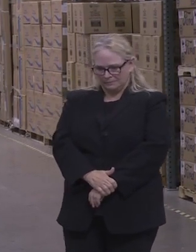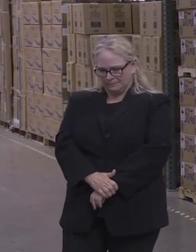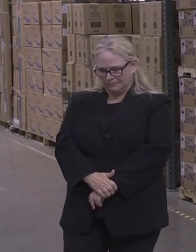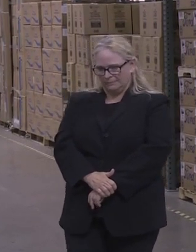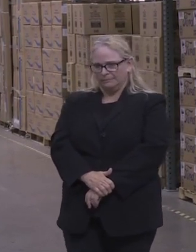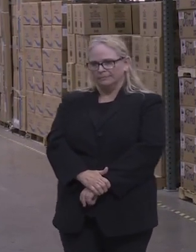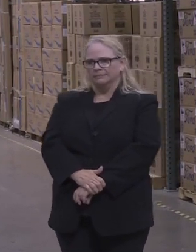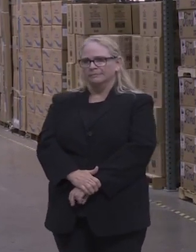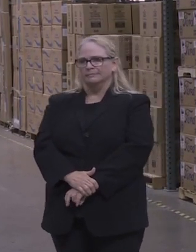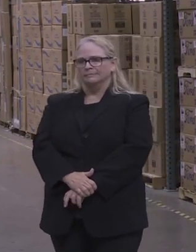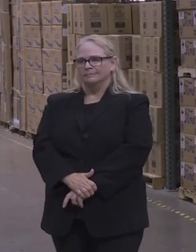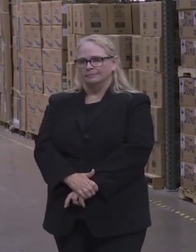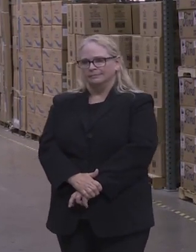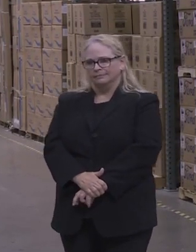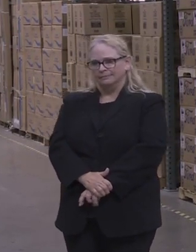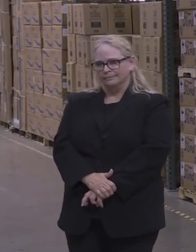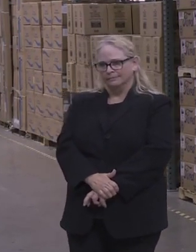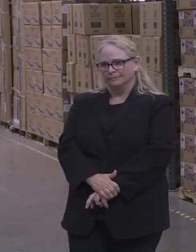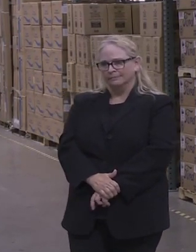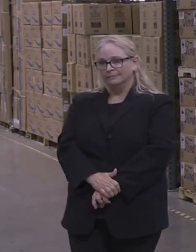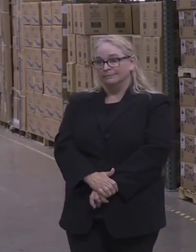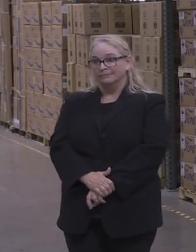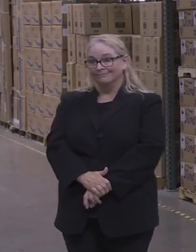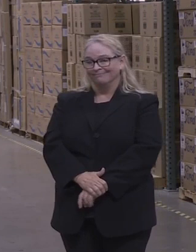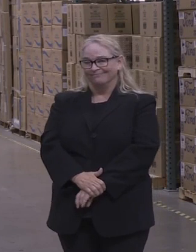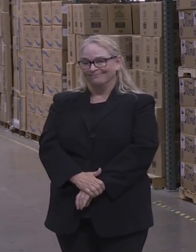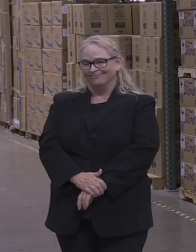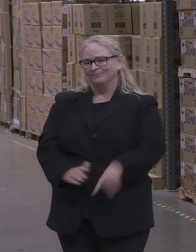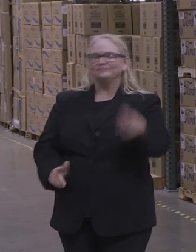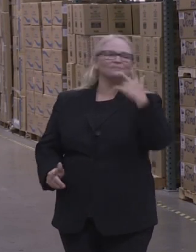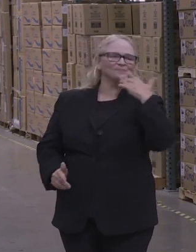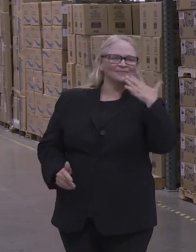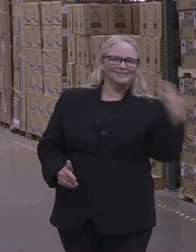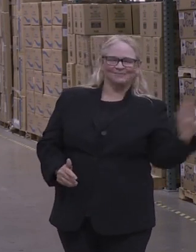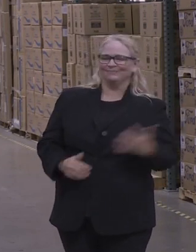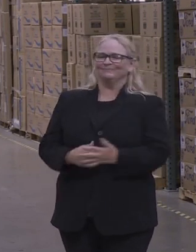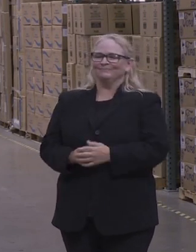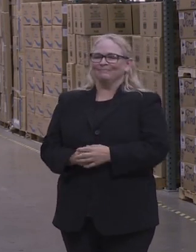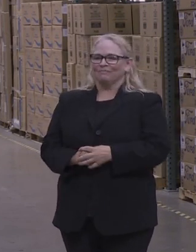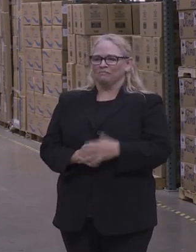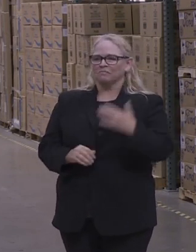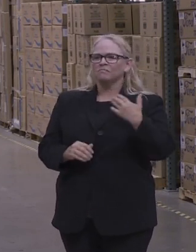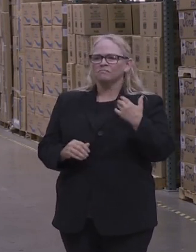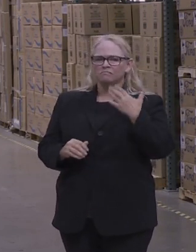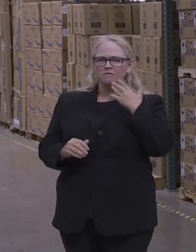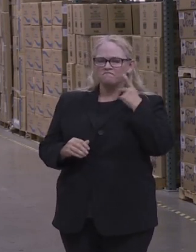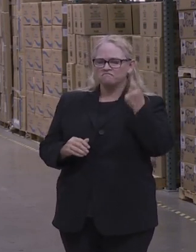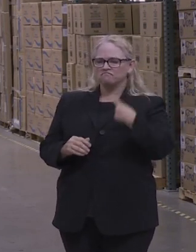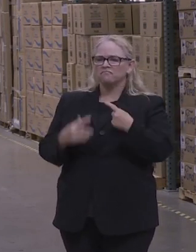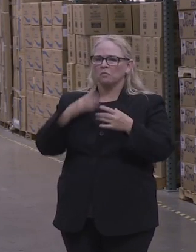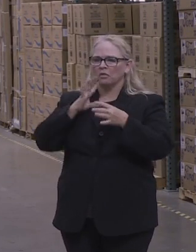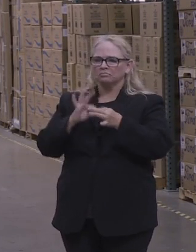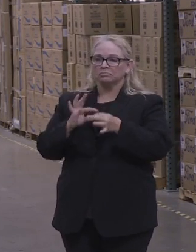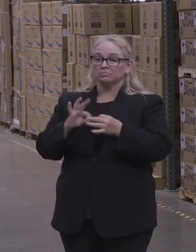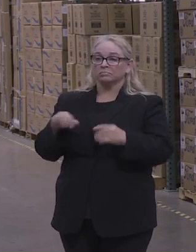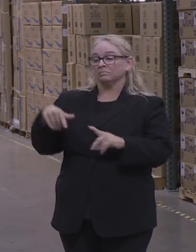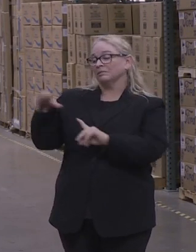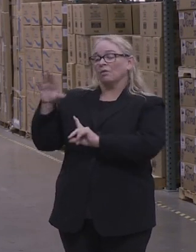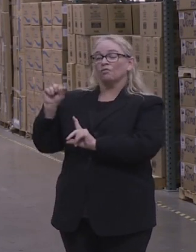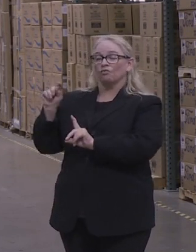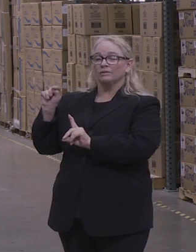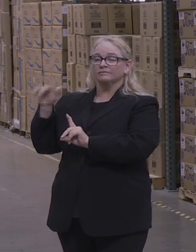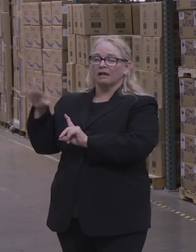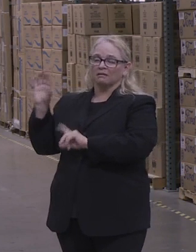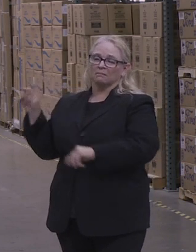Thank you, Governor, and as always, thank you for the question. Quest has been a strong partner throughout